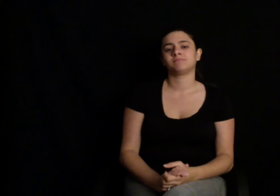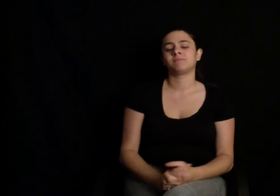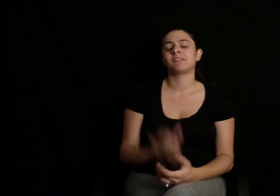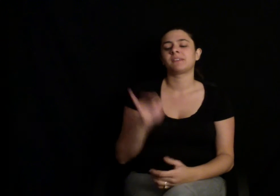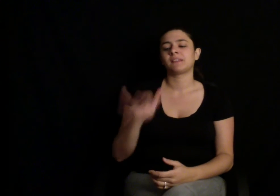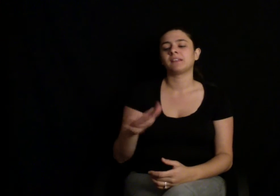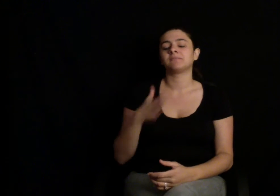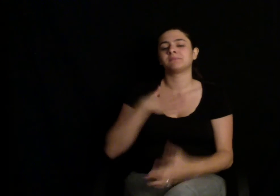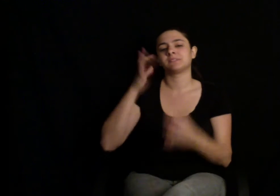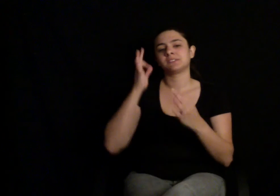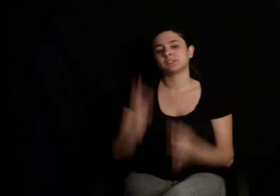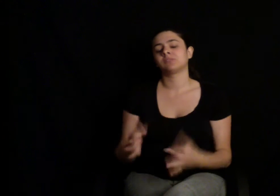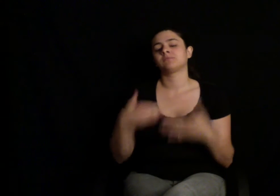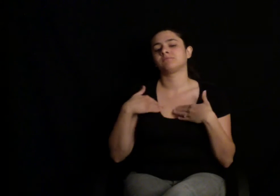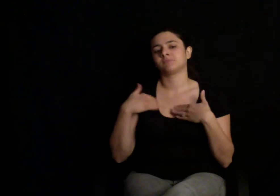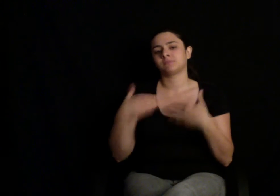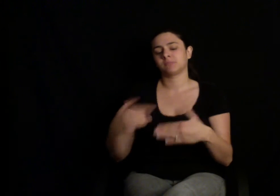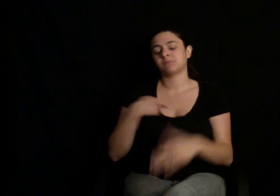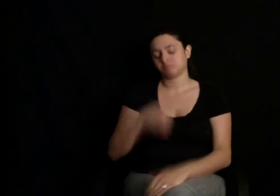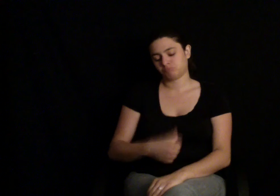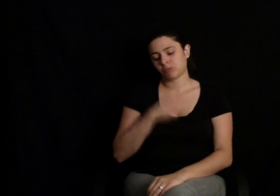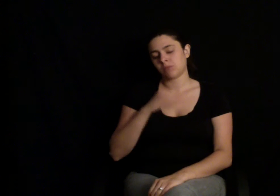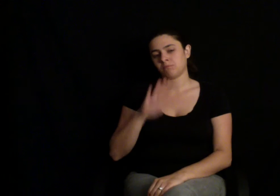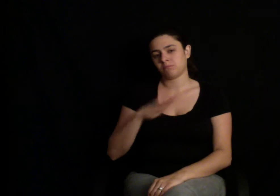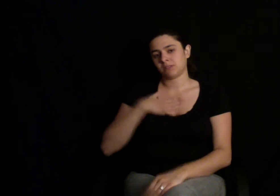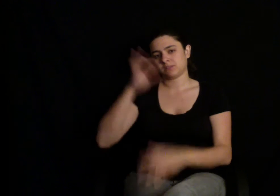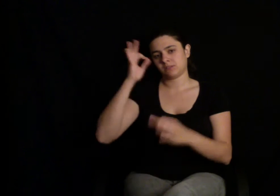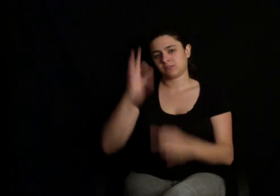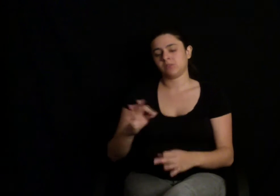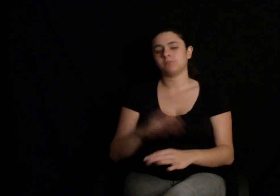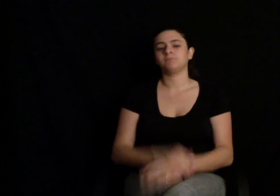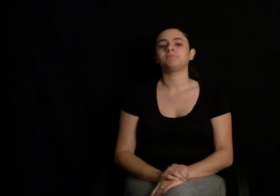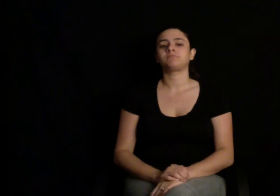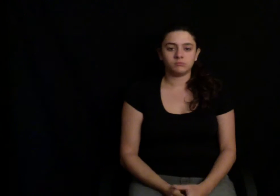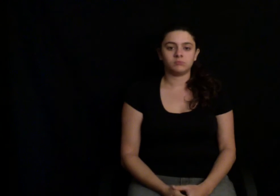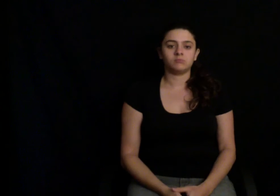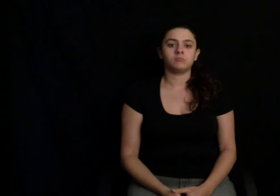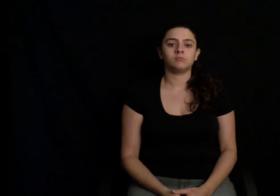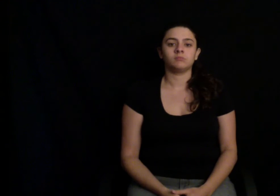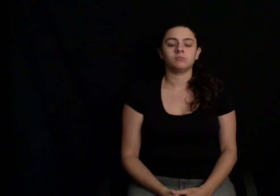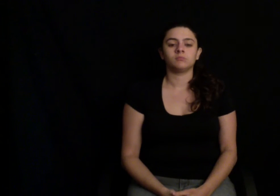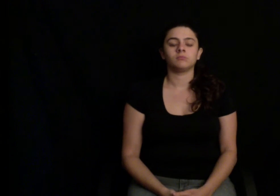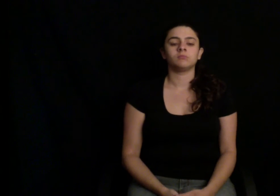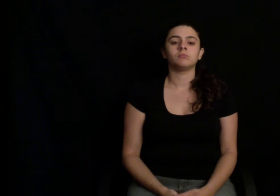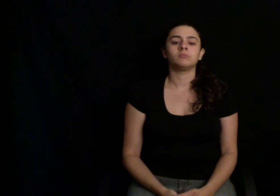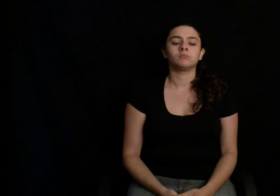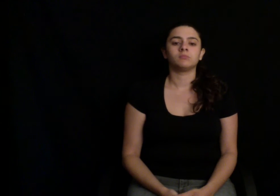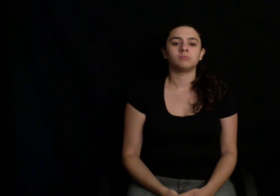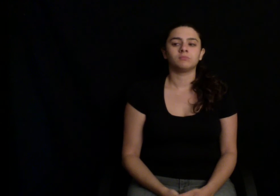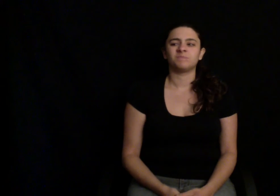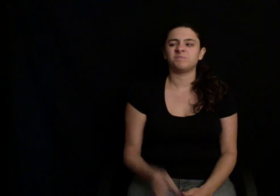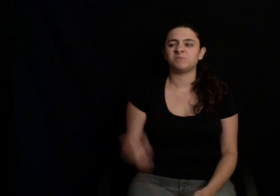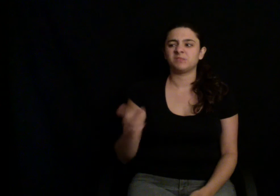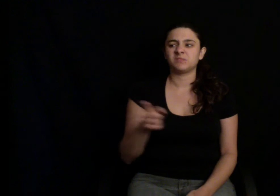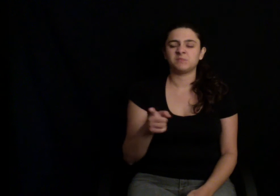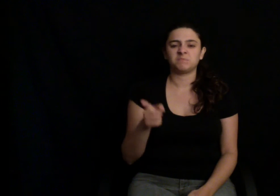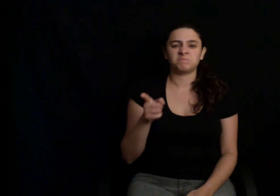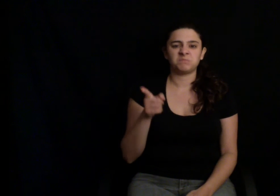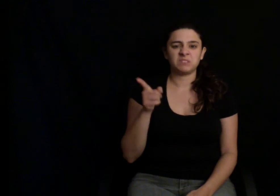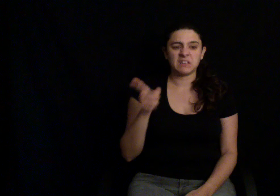decision I made. I'm happy I made it that way. Some might say what Alexander, he didn't want to profit off of something he didn't work for and